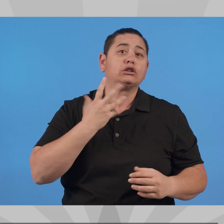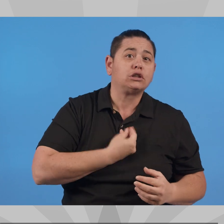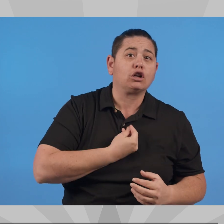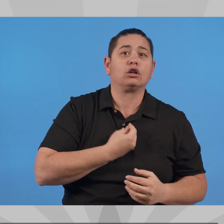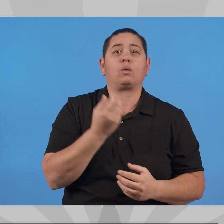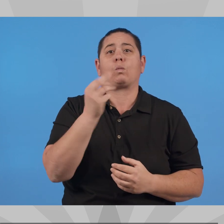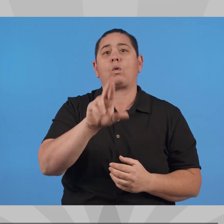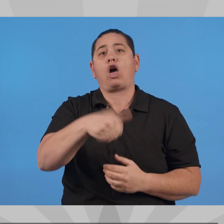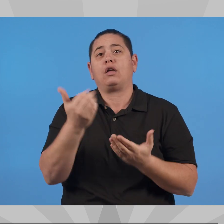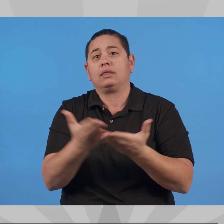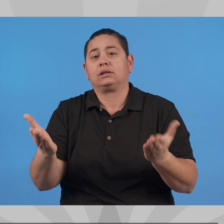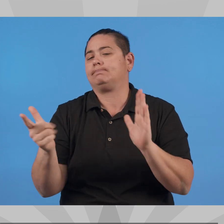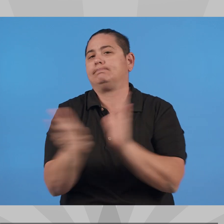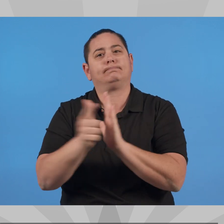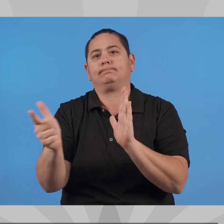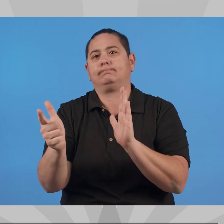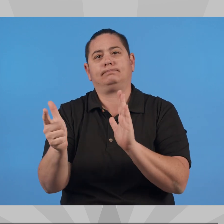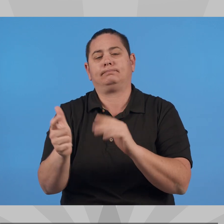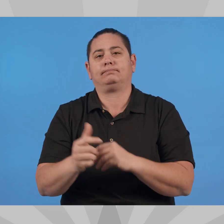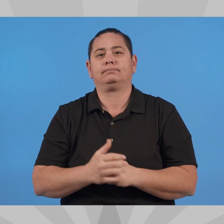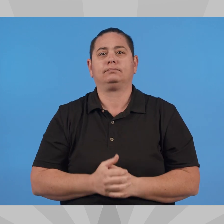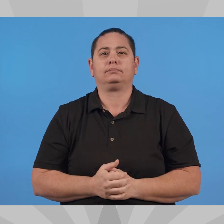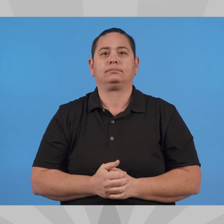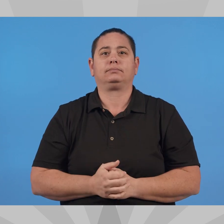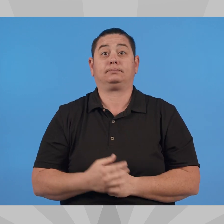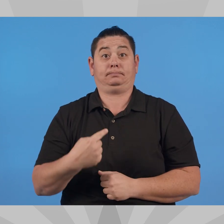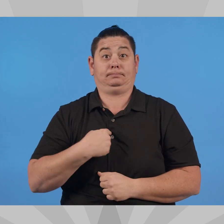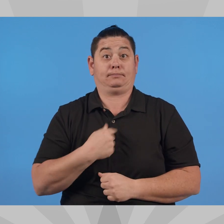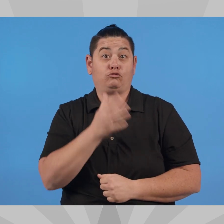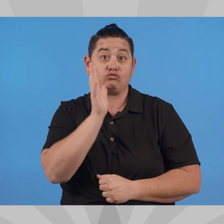or transgender education in our schools.